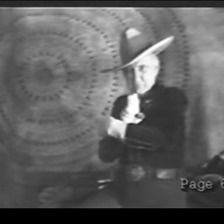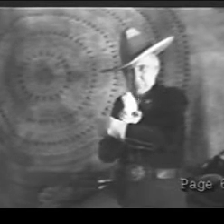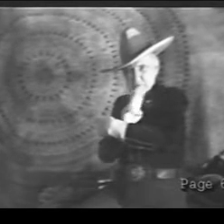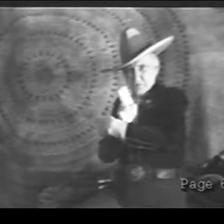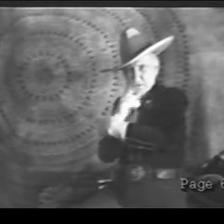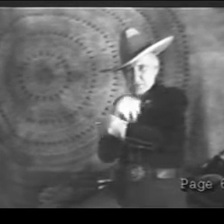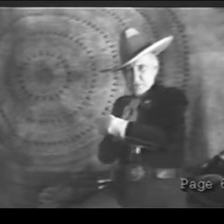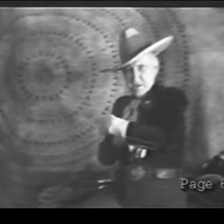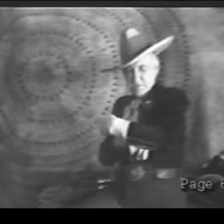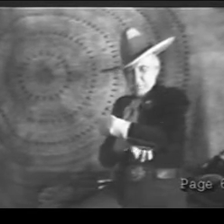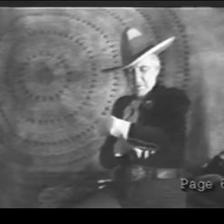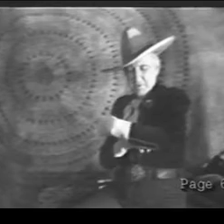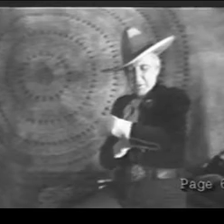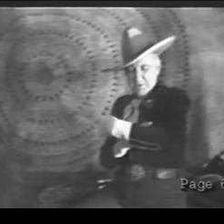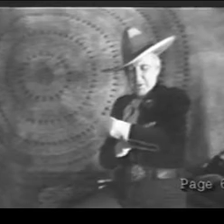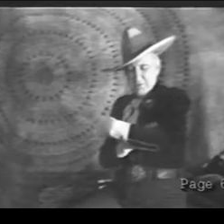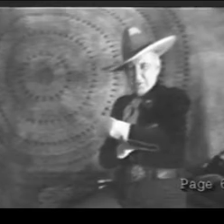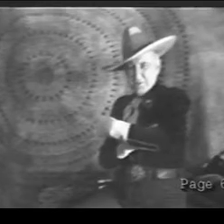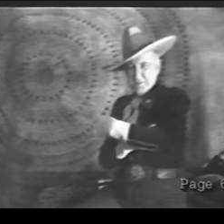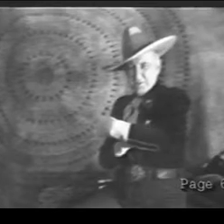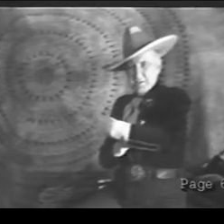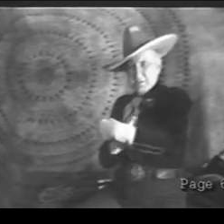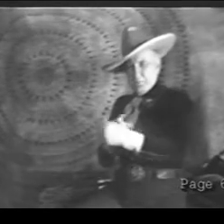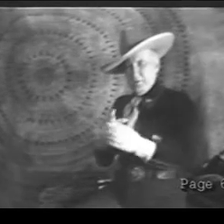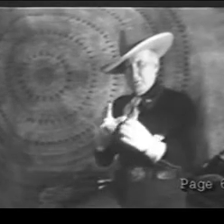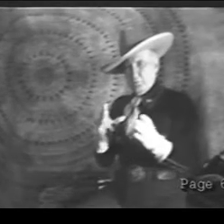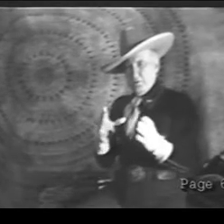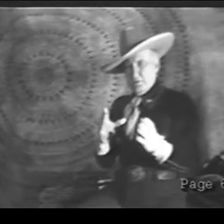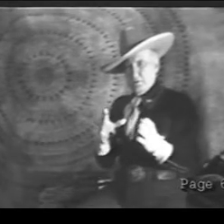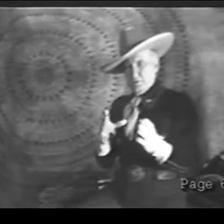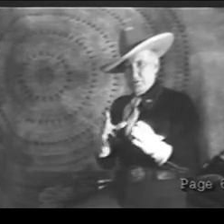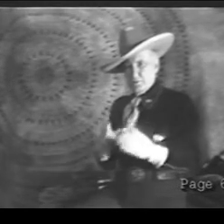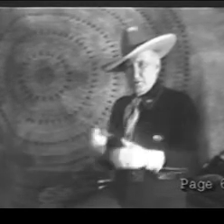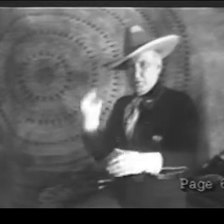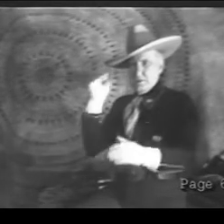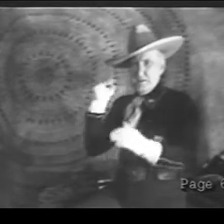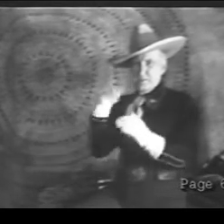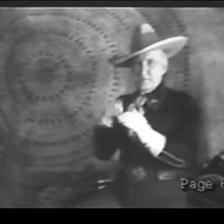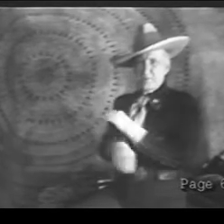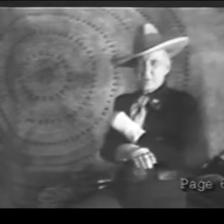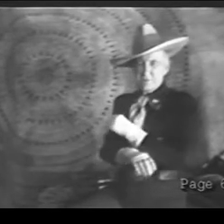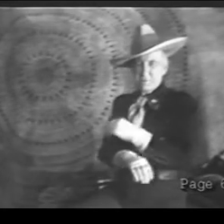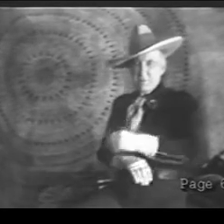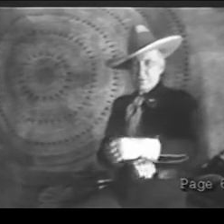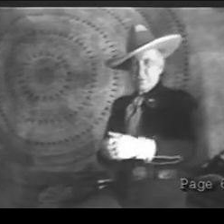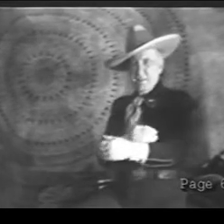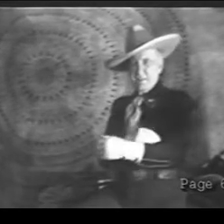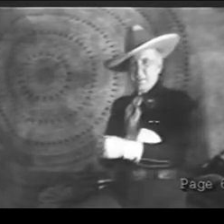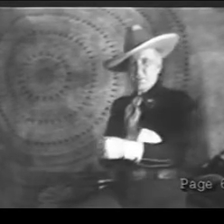up, looks around, goes down. But the other version is that whenever the prairie dog goes into his hole, he dives head first. So the last thing you see